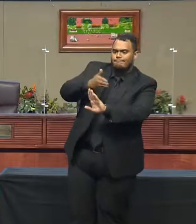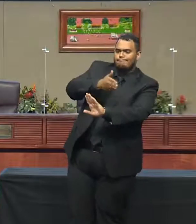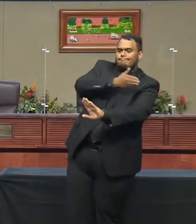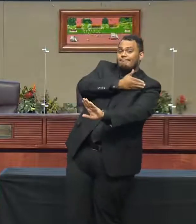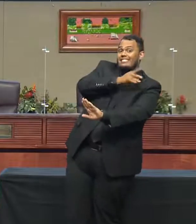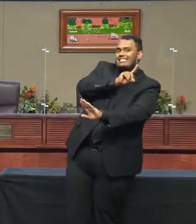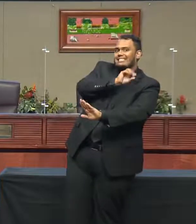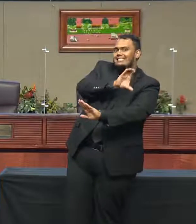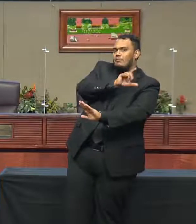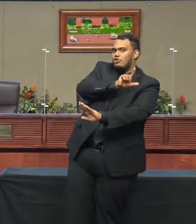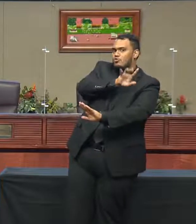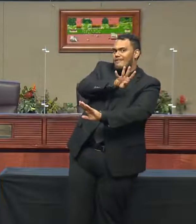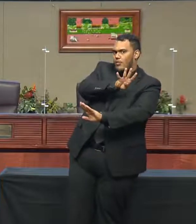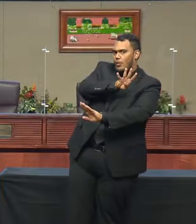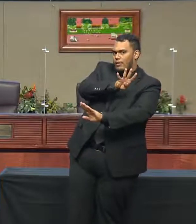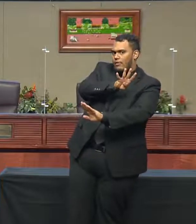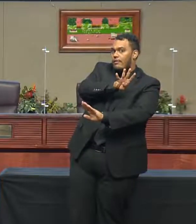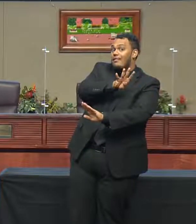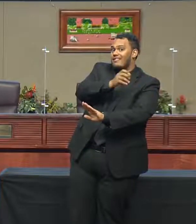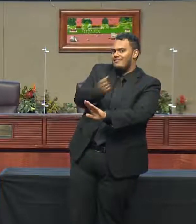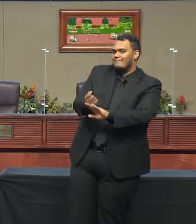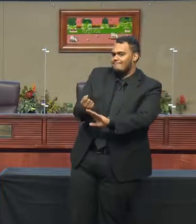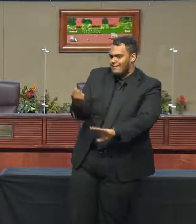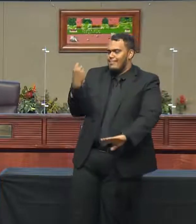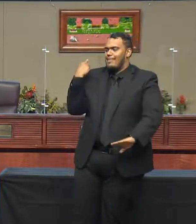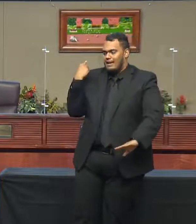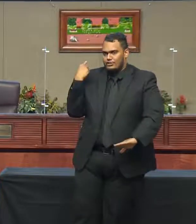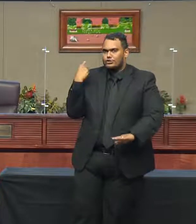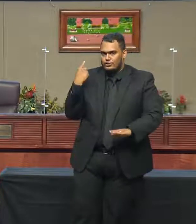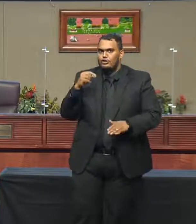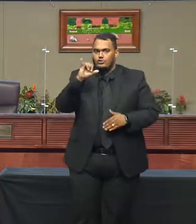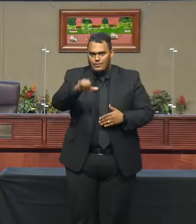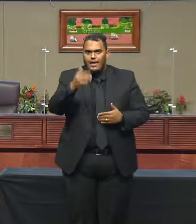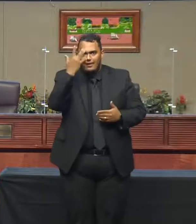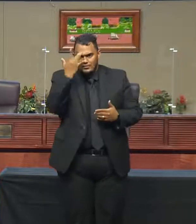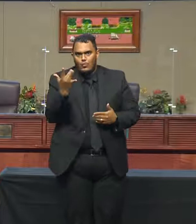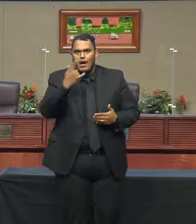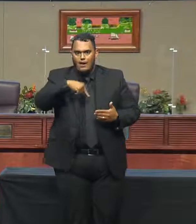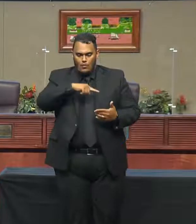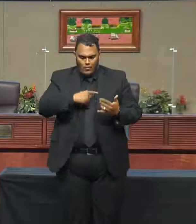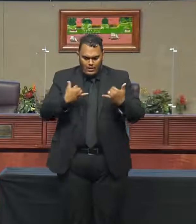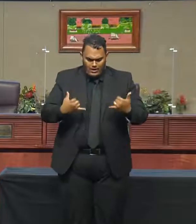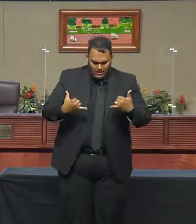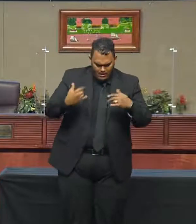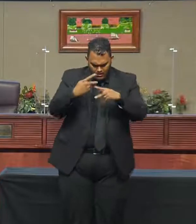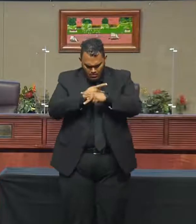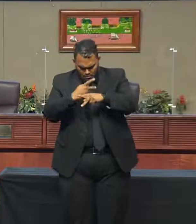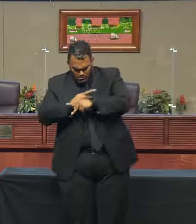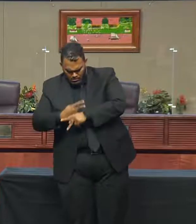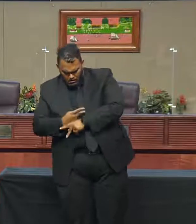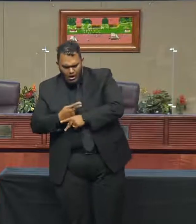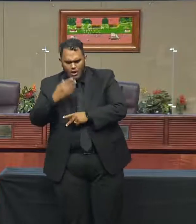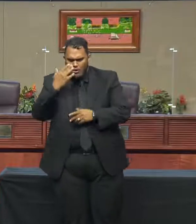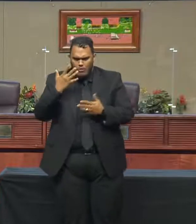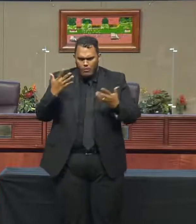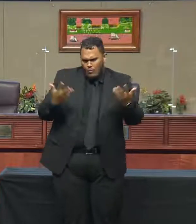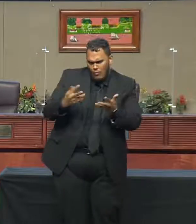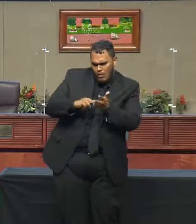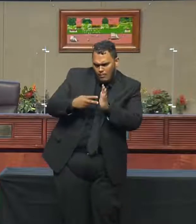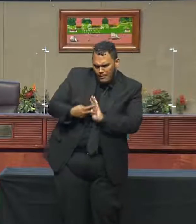year. So that's why I'm saying we are investigating what these numbers and the meaning is.